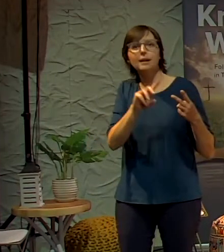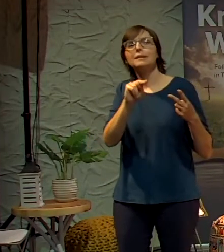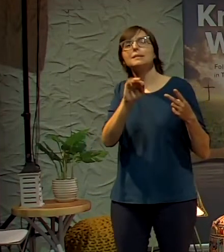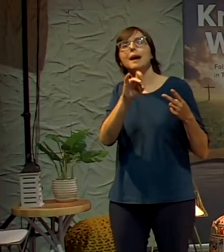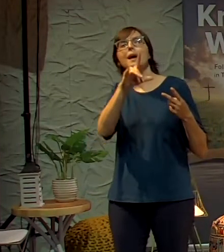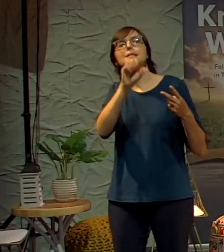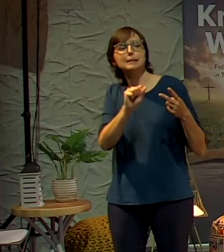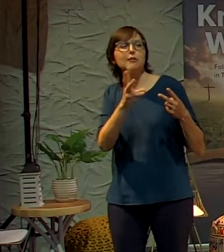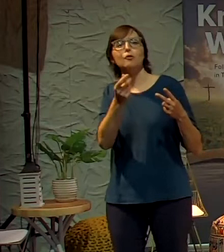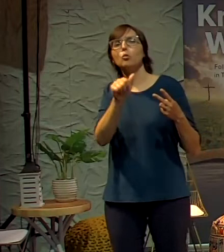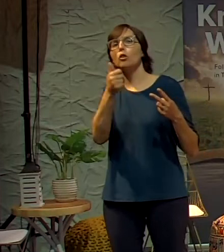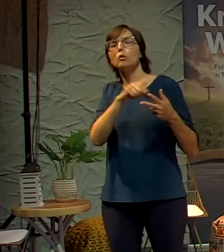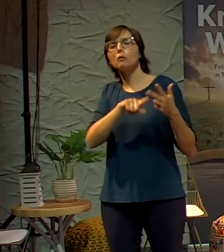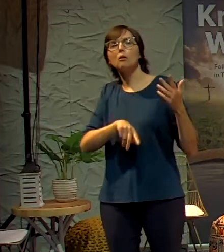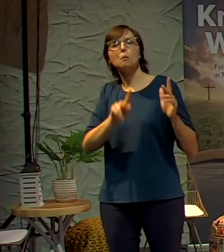guys, correct?